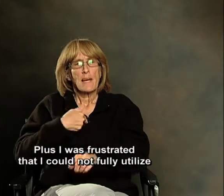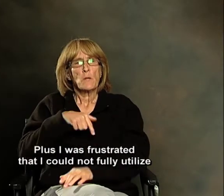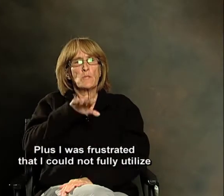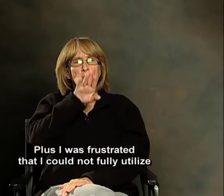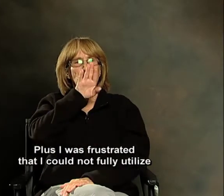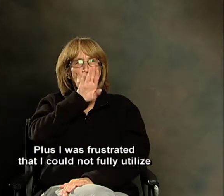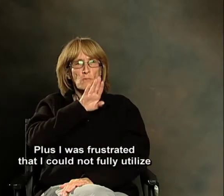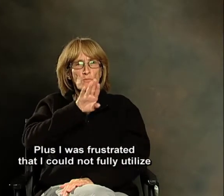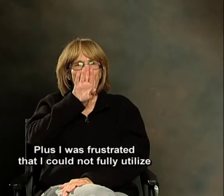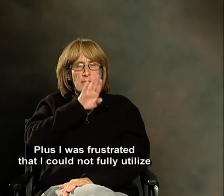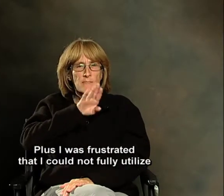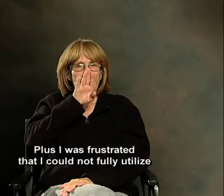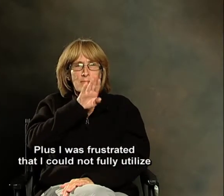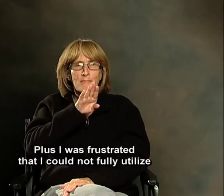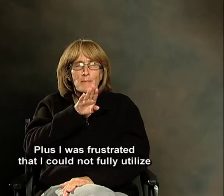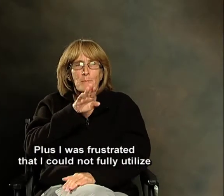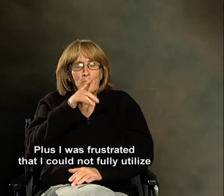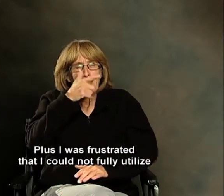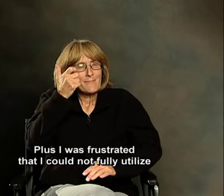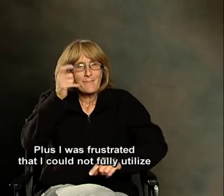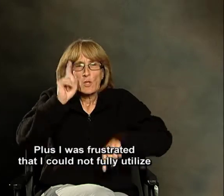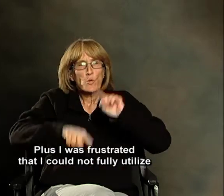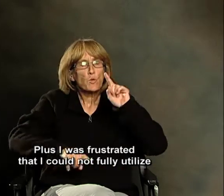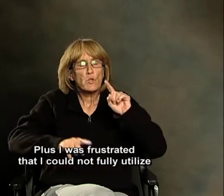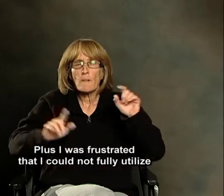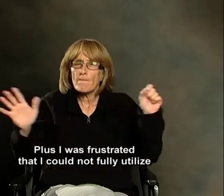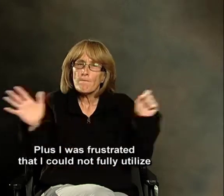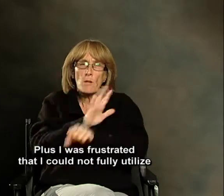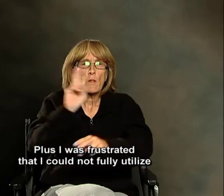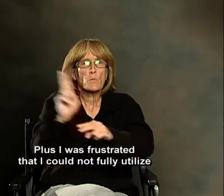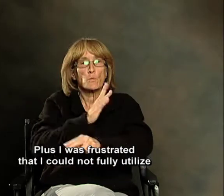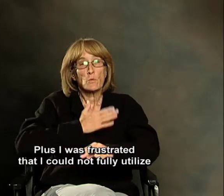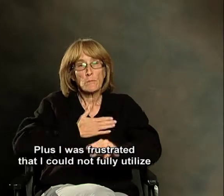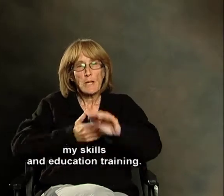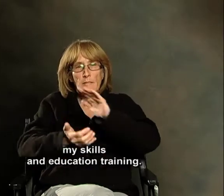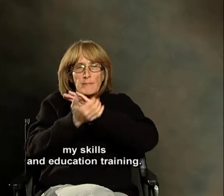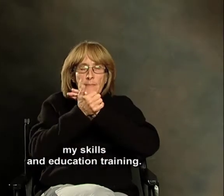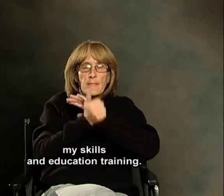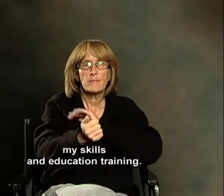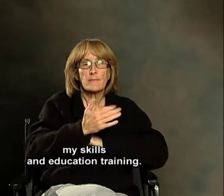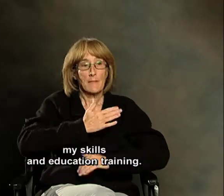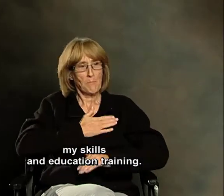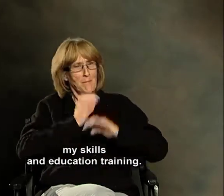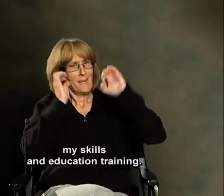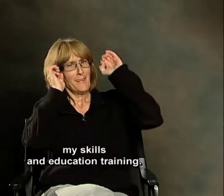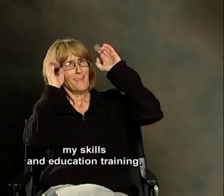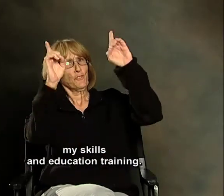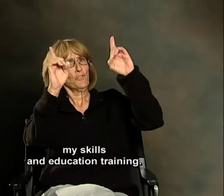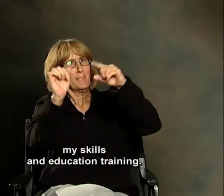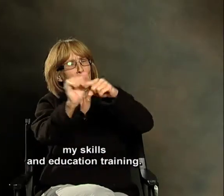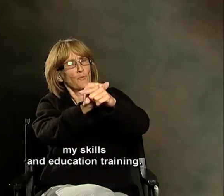Plus, I was frustrated that I could not fully utilize my skills and educational